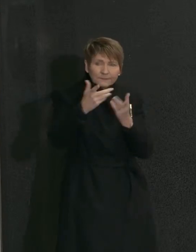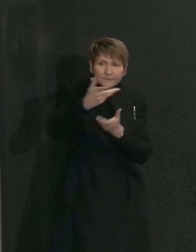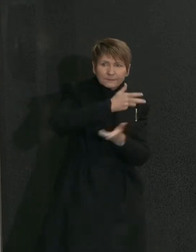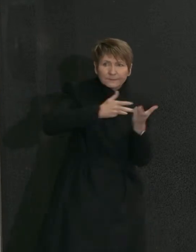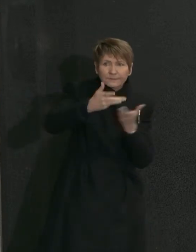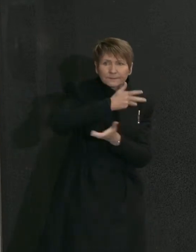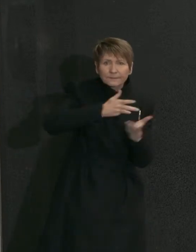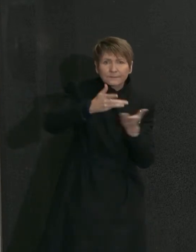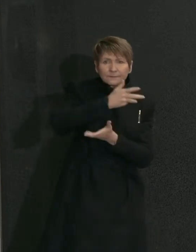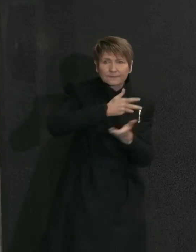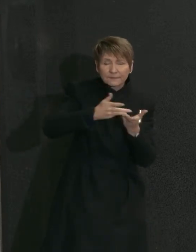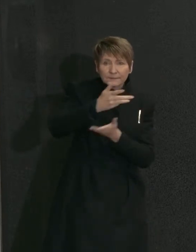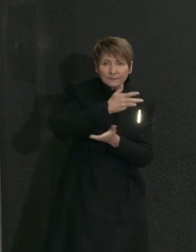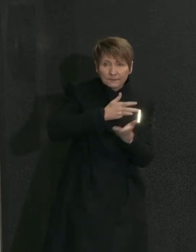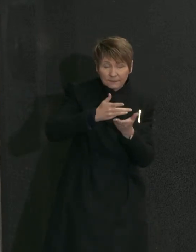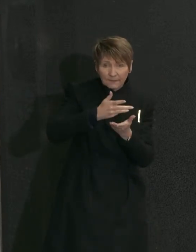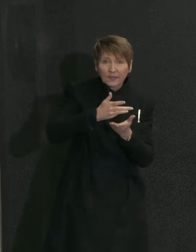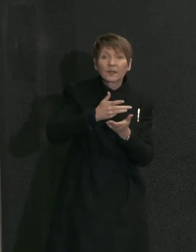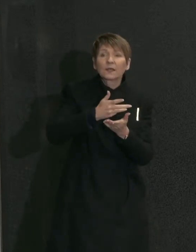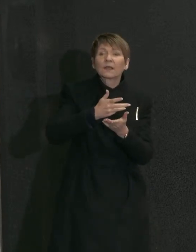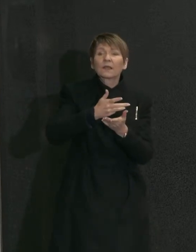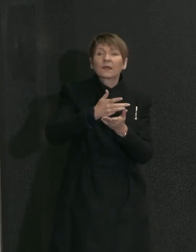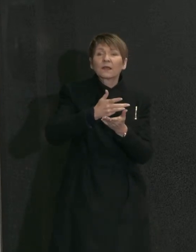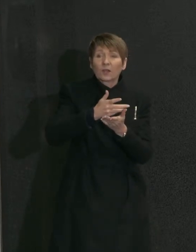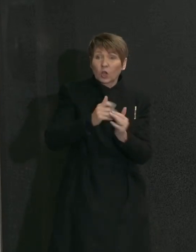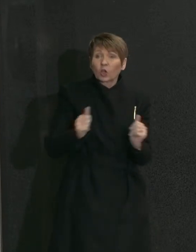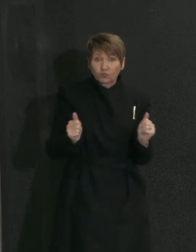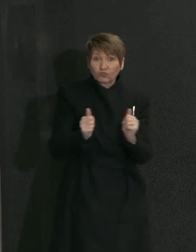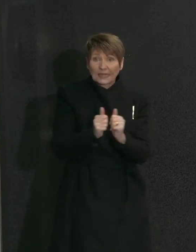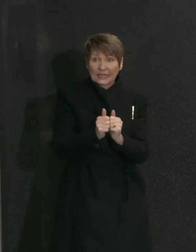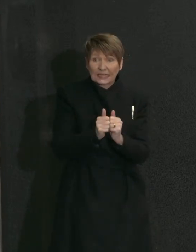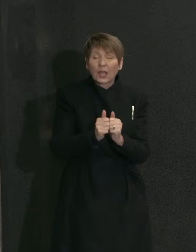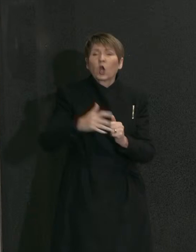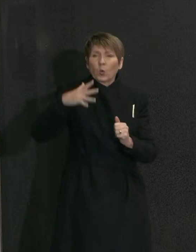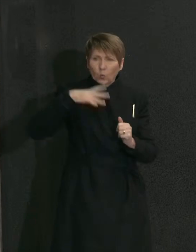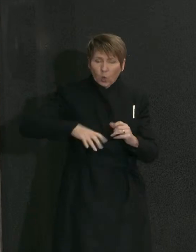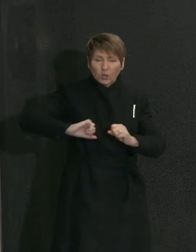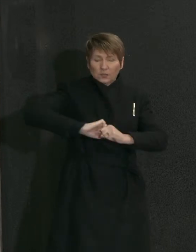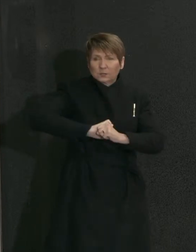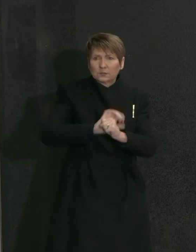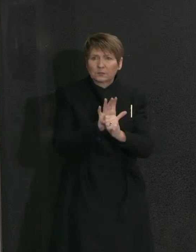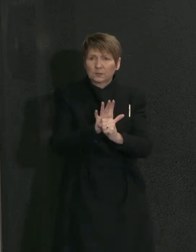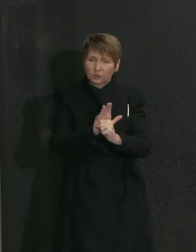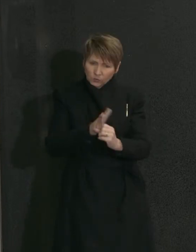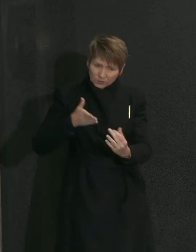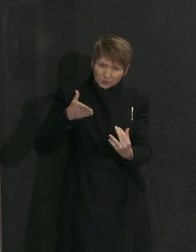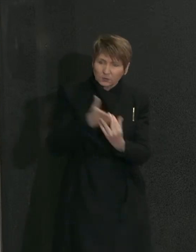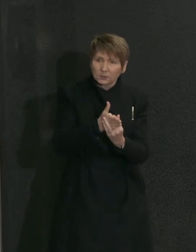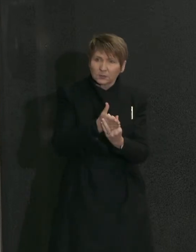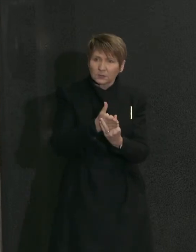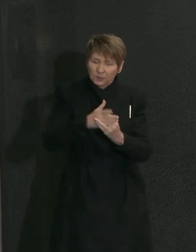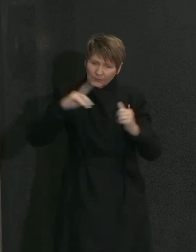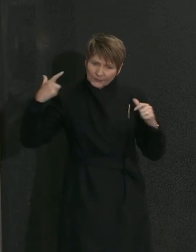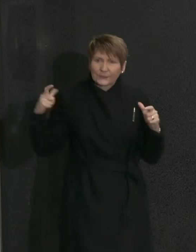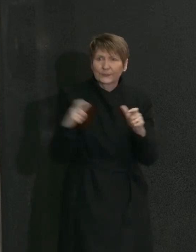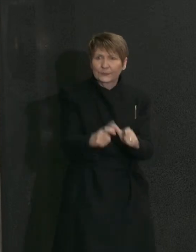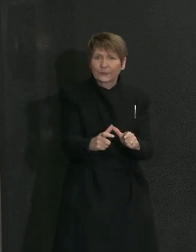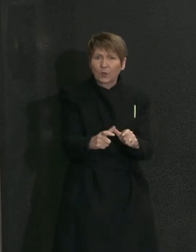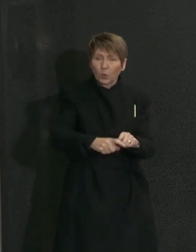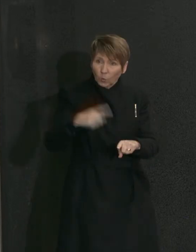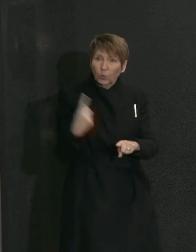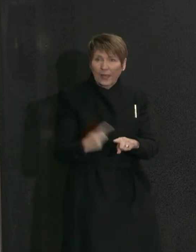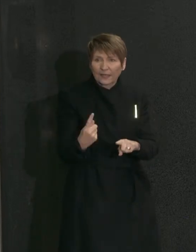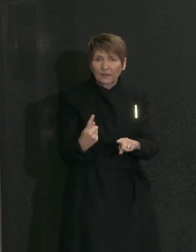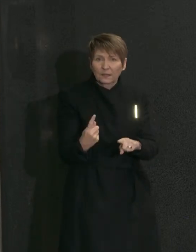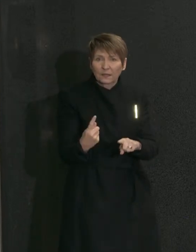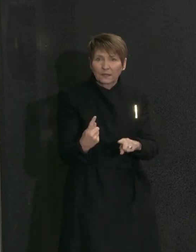literally 24 hours ago, to an aggressive suppression strategy that is a recognition that it's not perfect, no one's